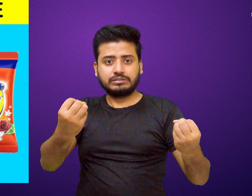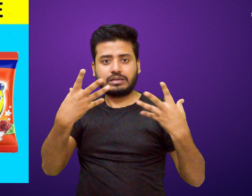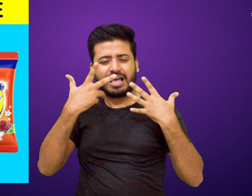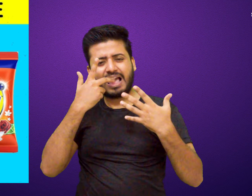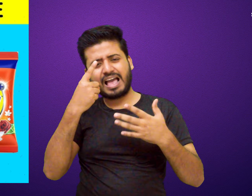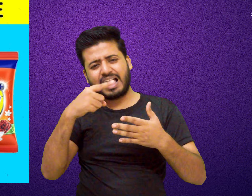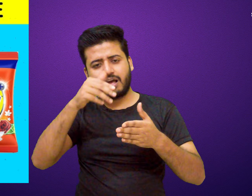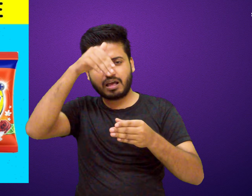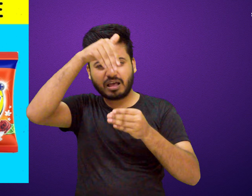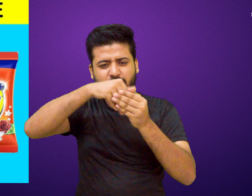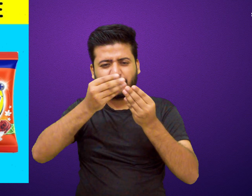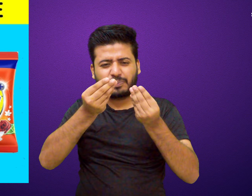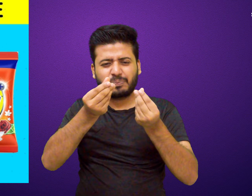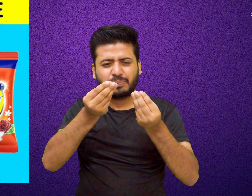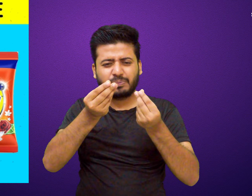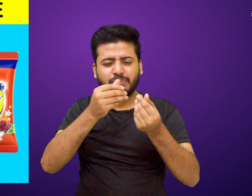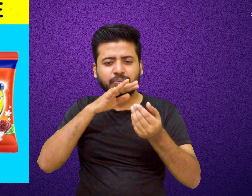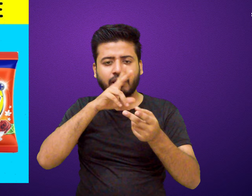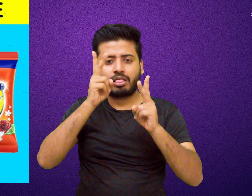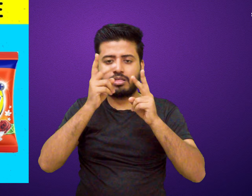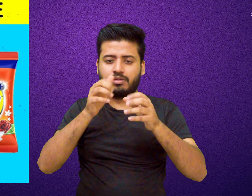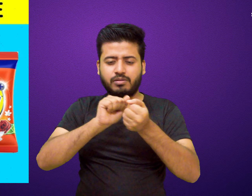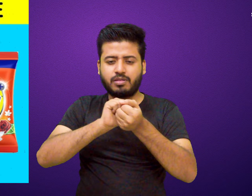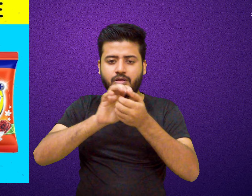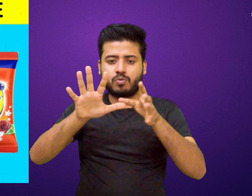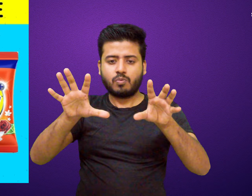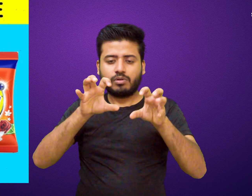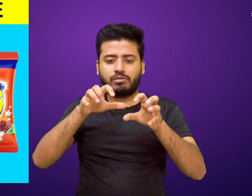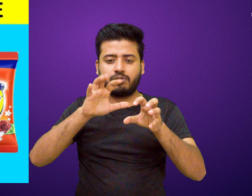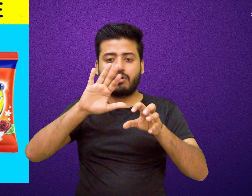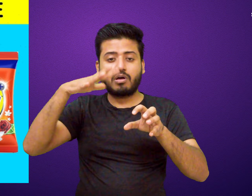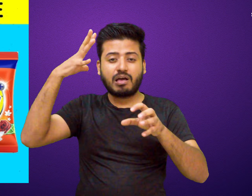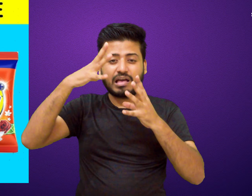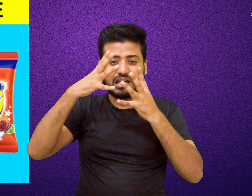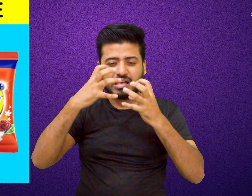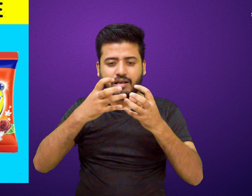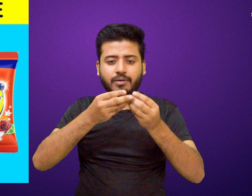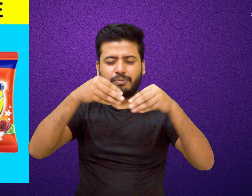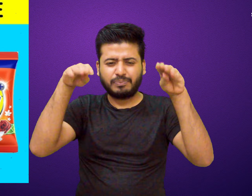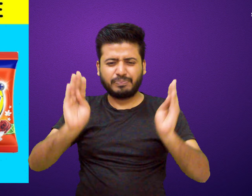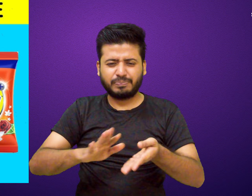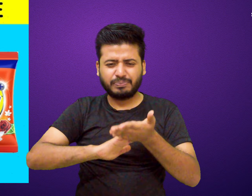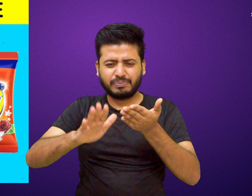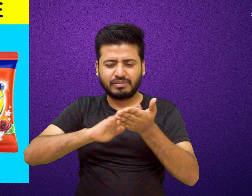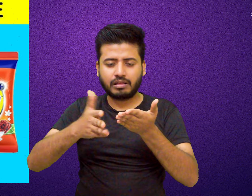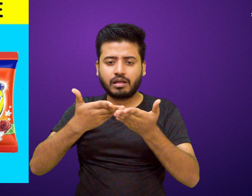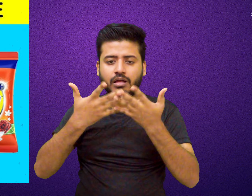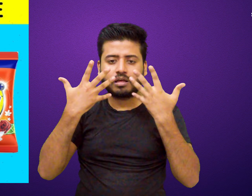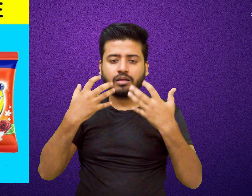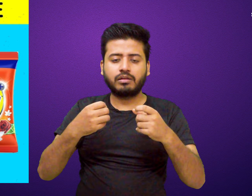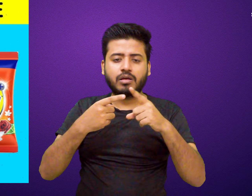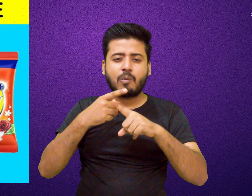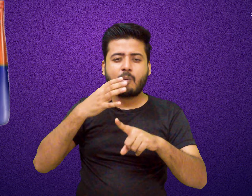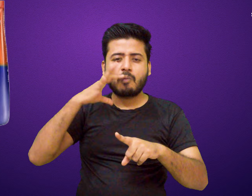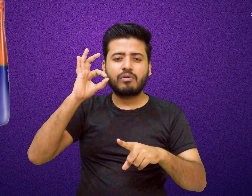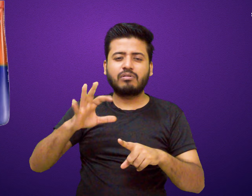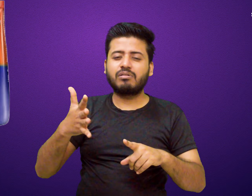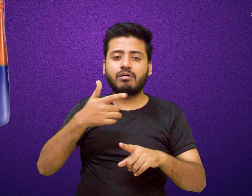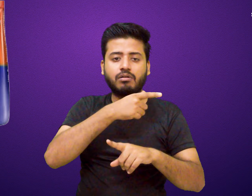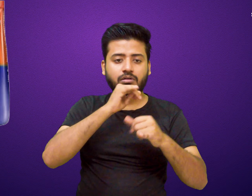Surf Excel is known for its strong cleaning performance, especially on tough stains, other brands offer high-quality alternatives, some